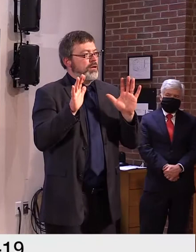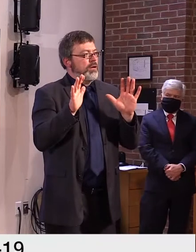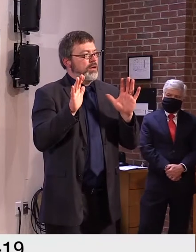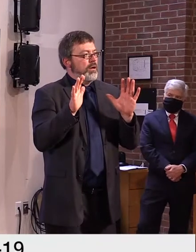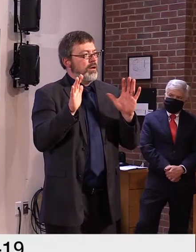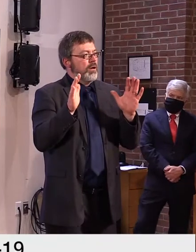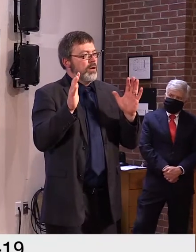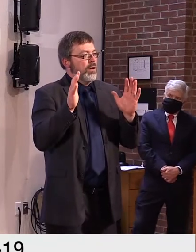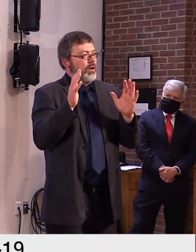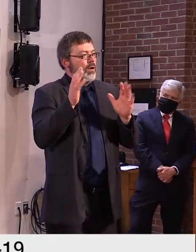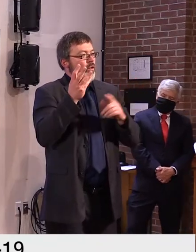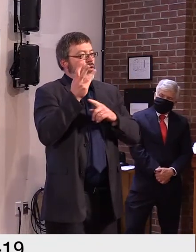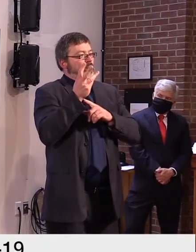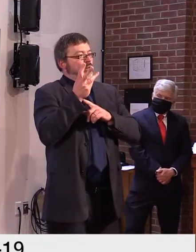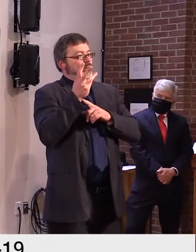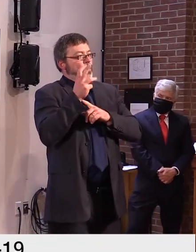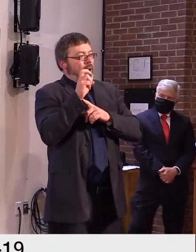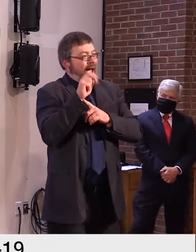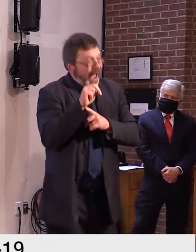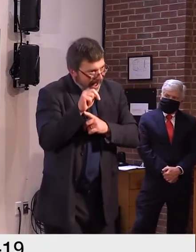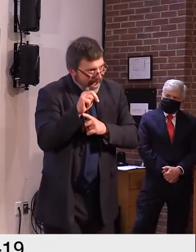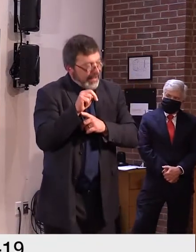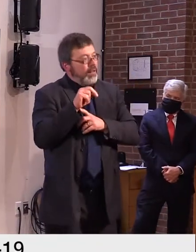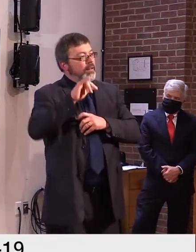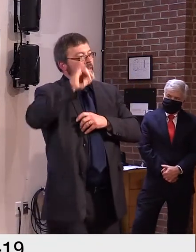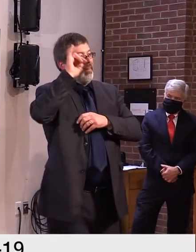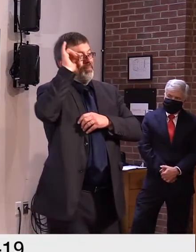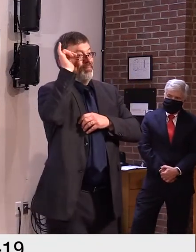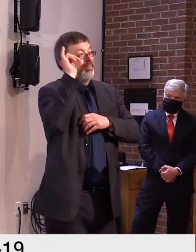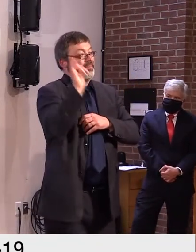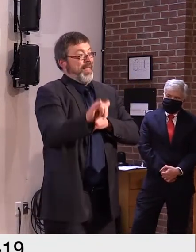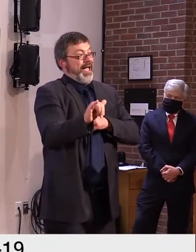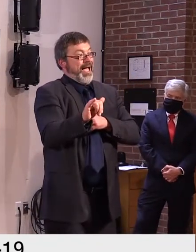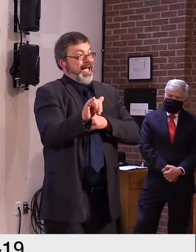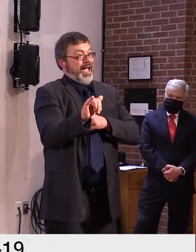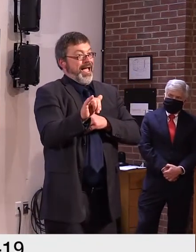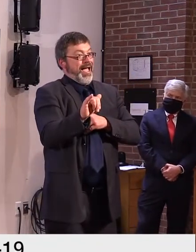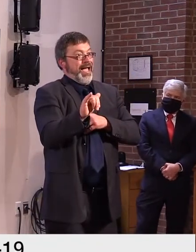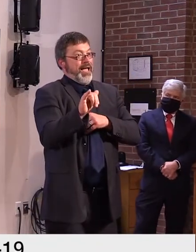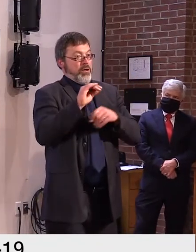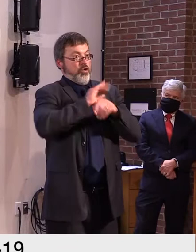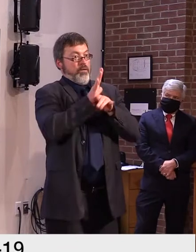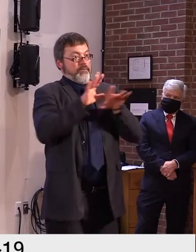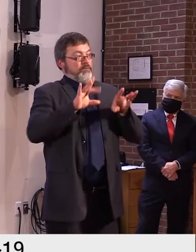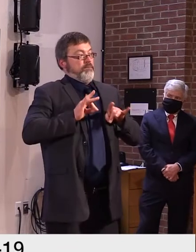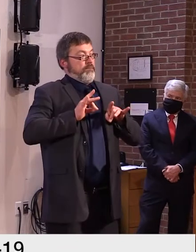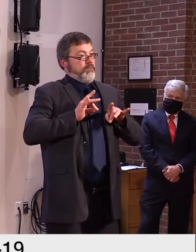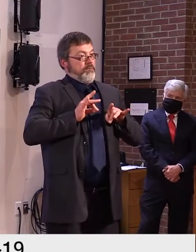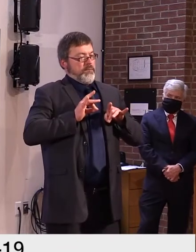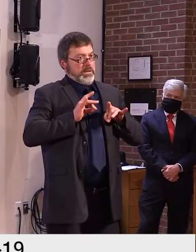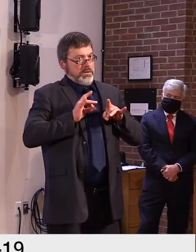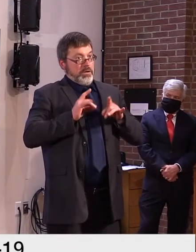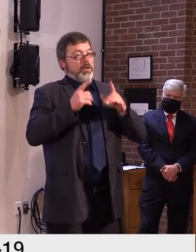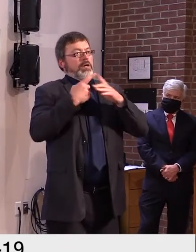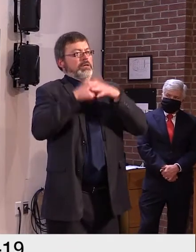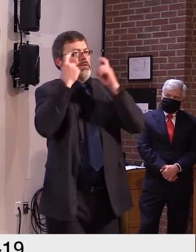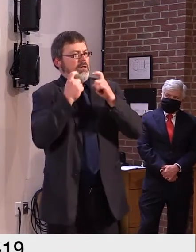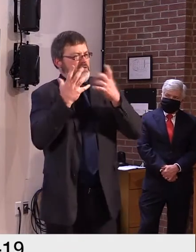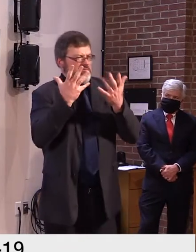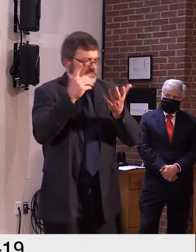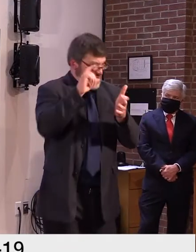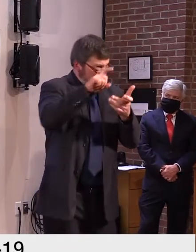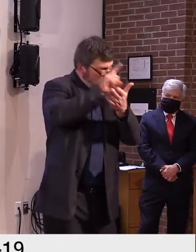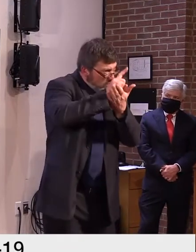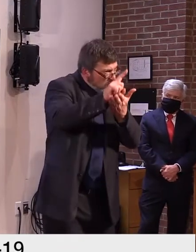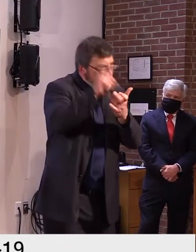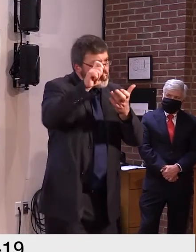it's best applied, what severity level of disease it's best provided. Certainly, I don't think it's